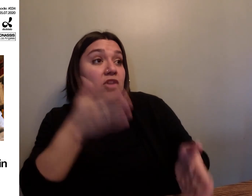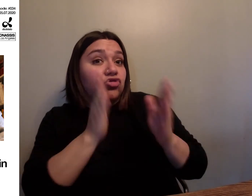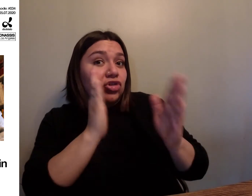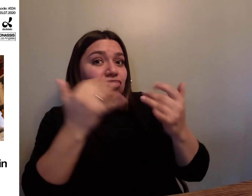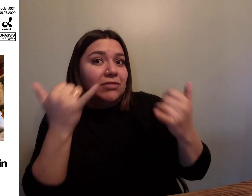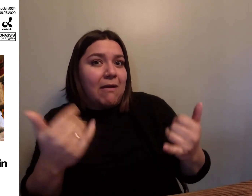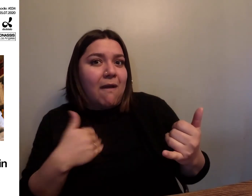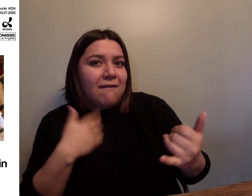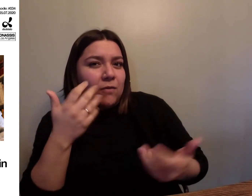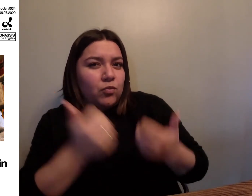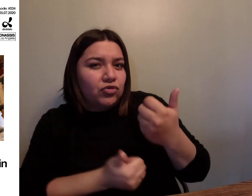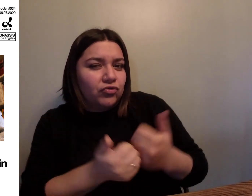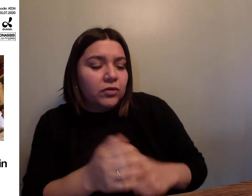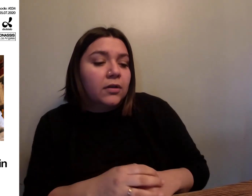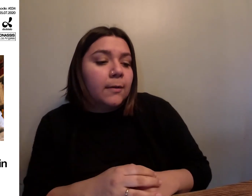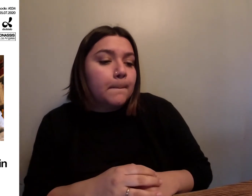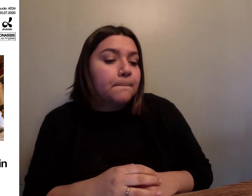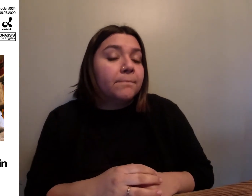you think are really